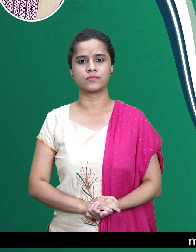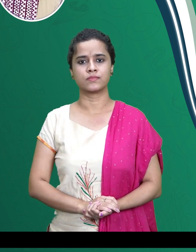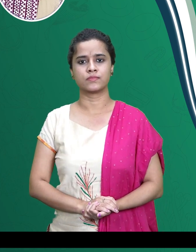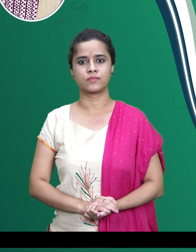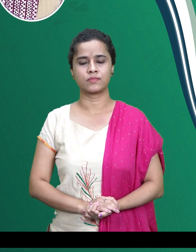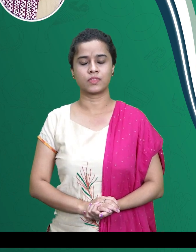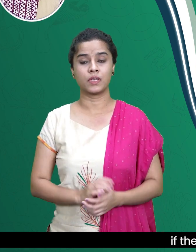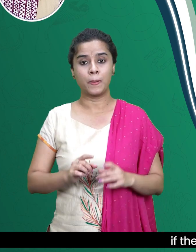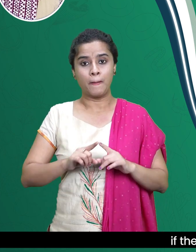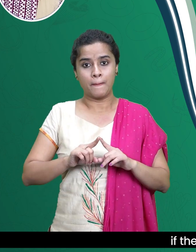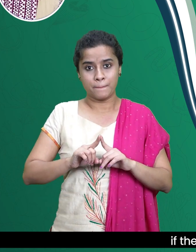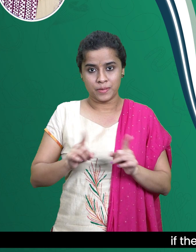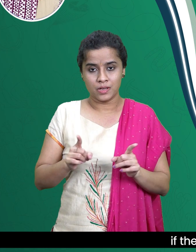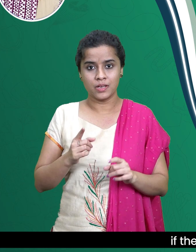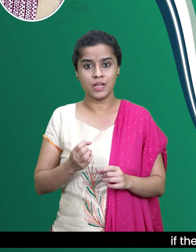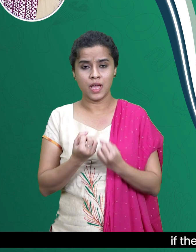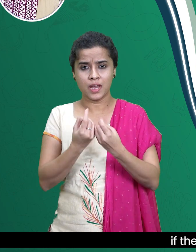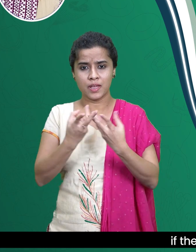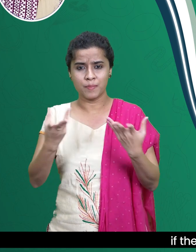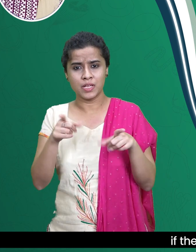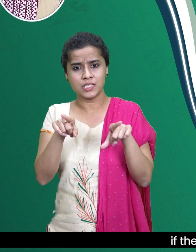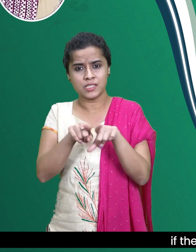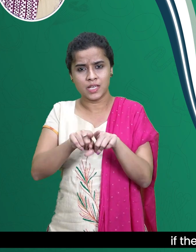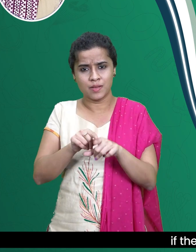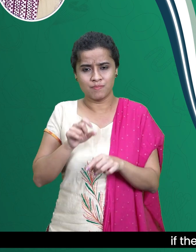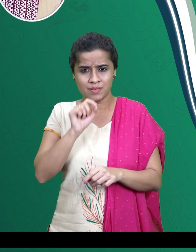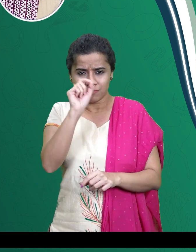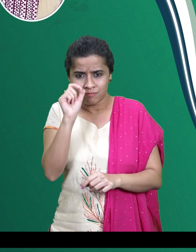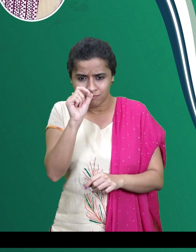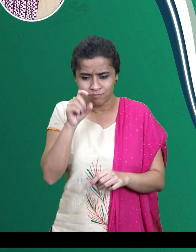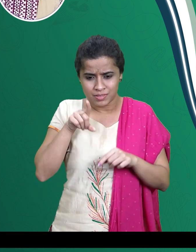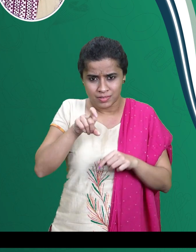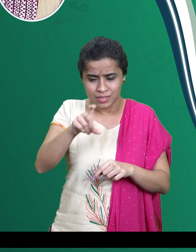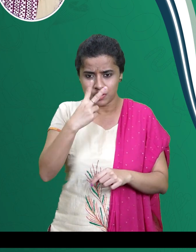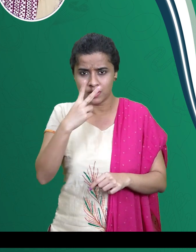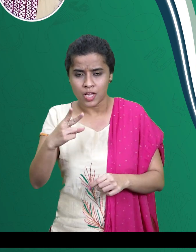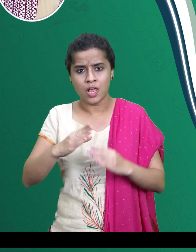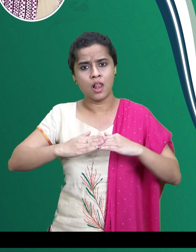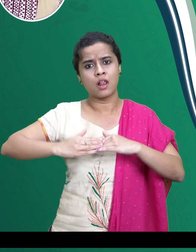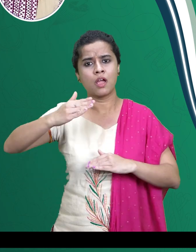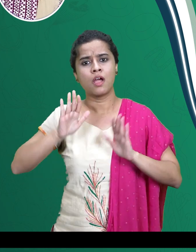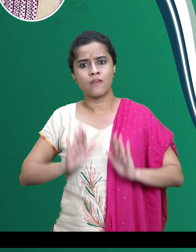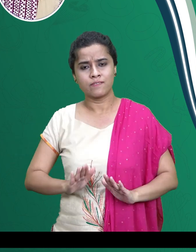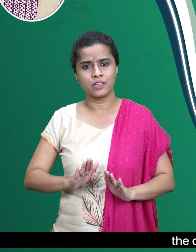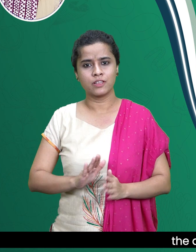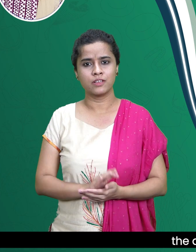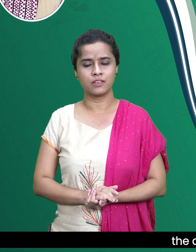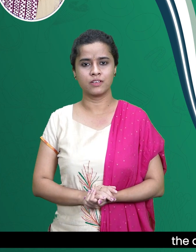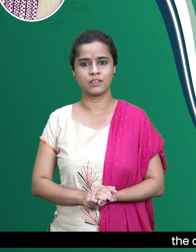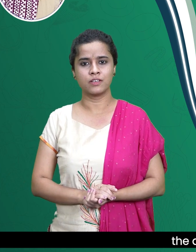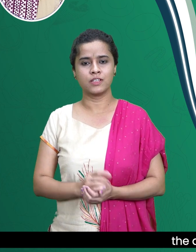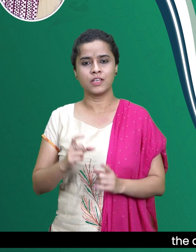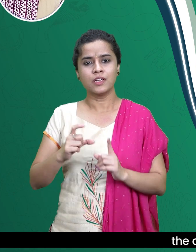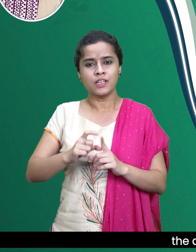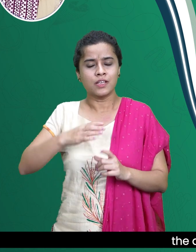But if the number of microbes is large, the